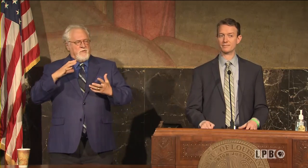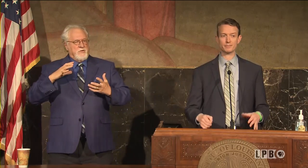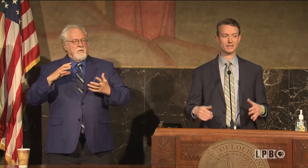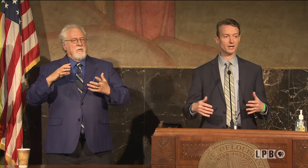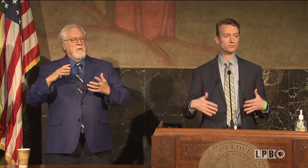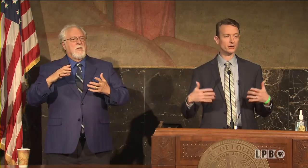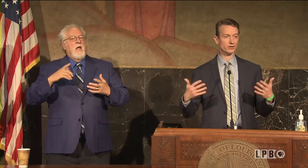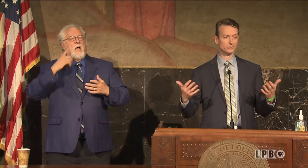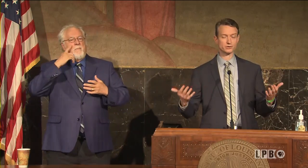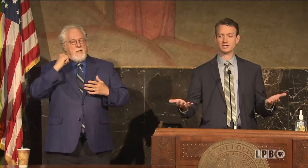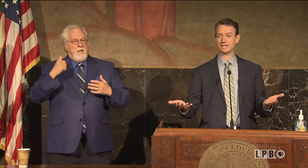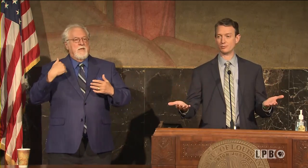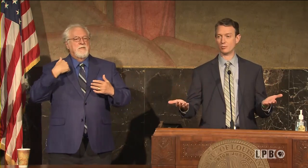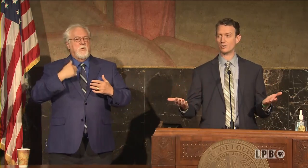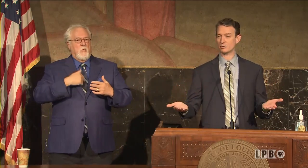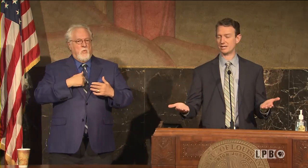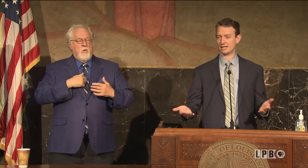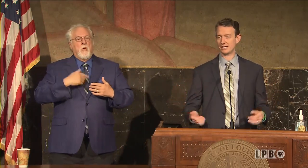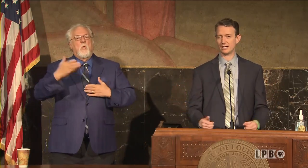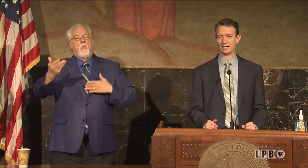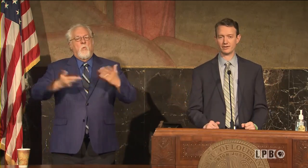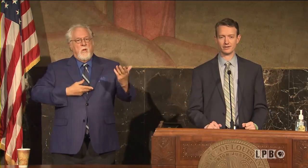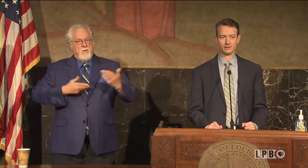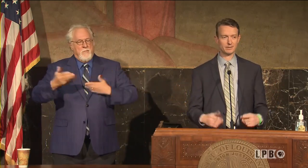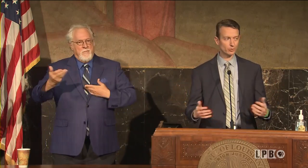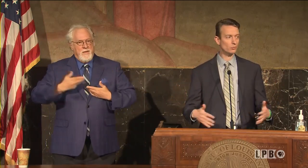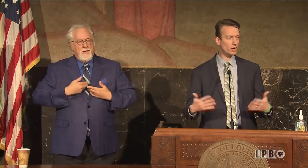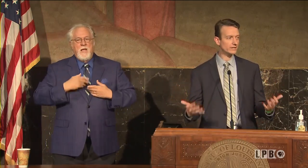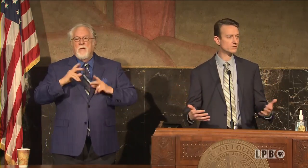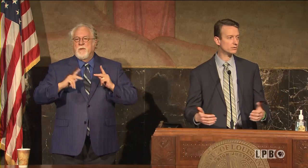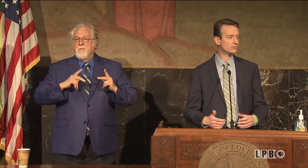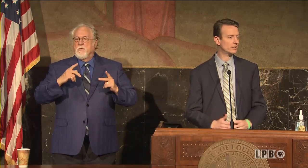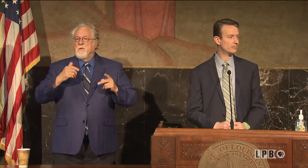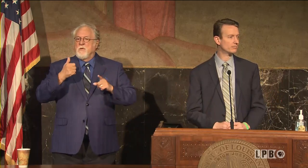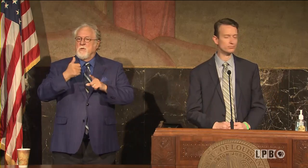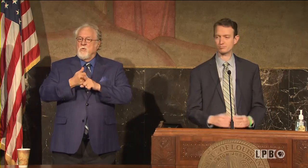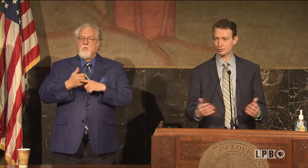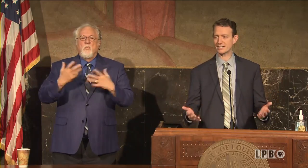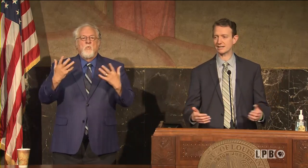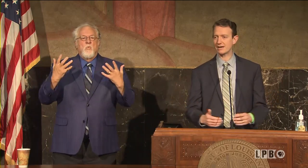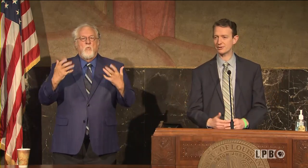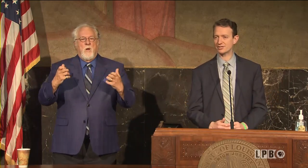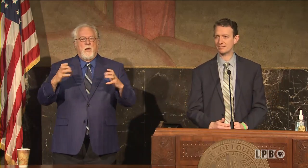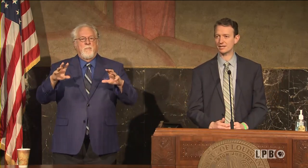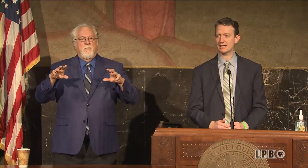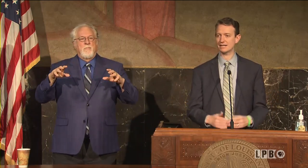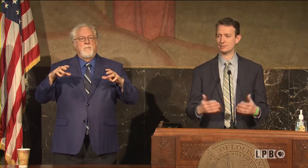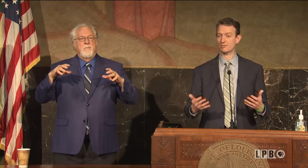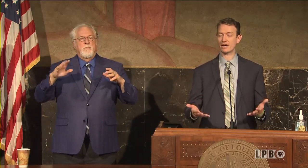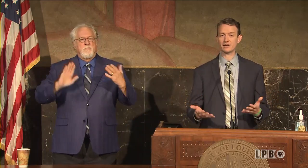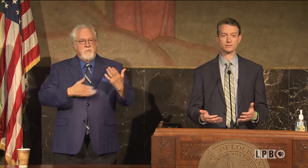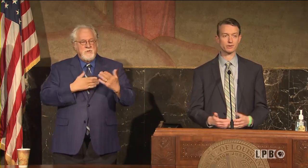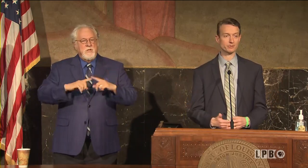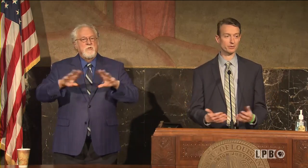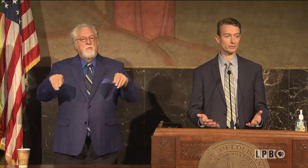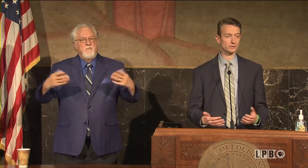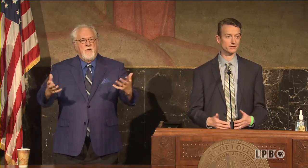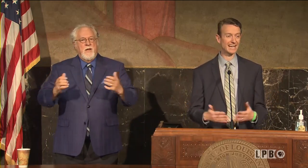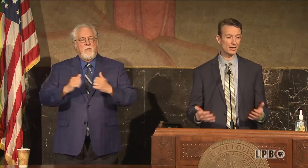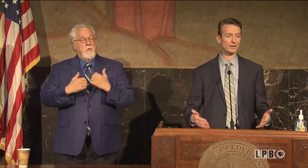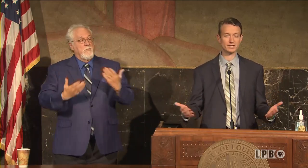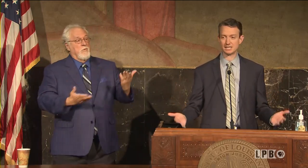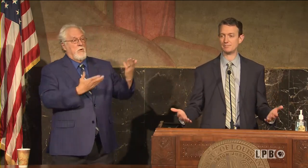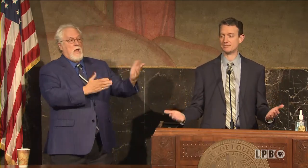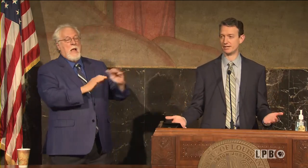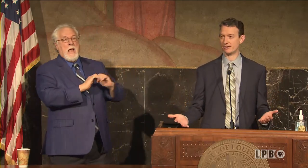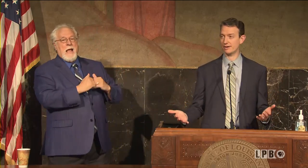because we are certainly welcoming people who want to present live entertainment to provide us with proposals on